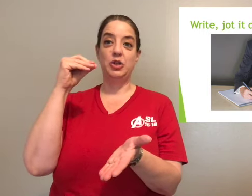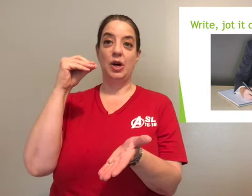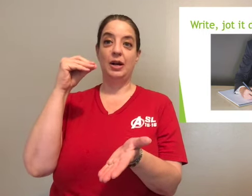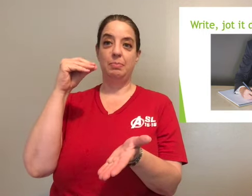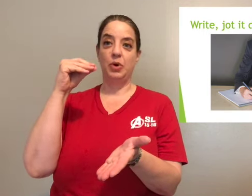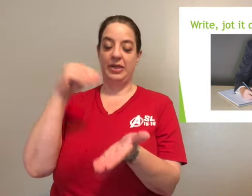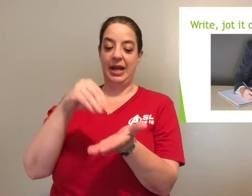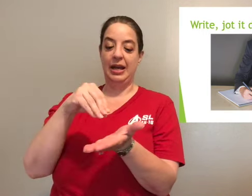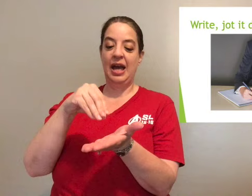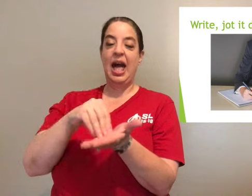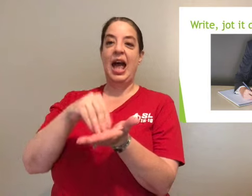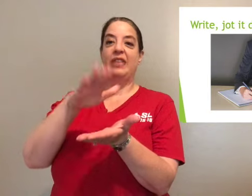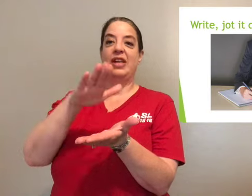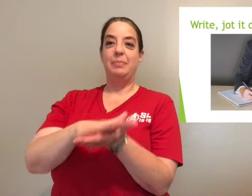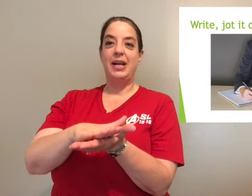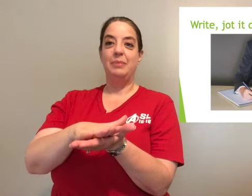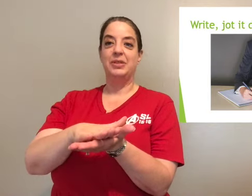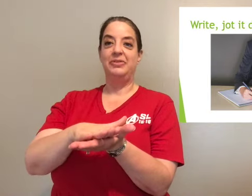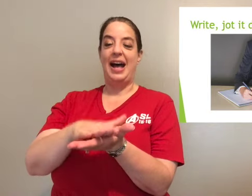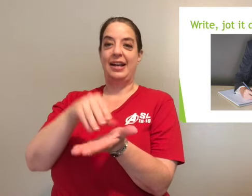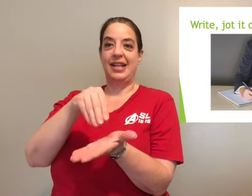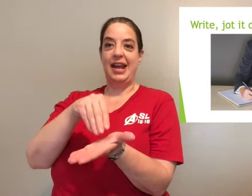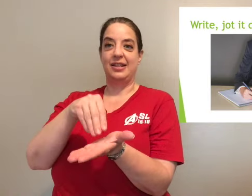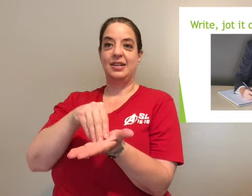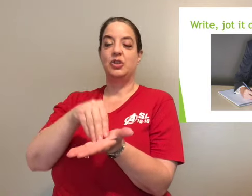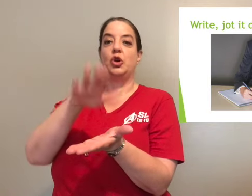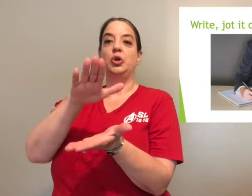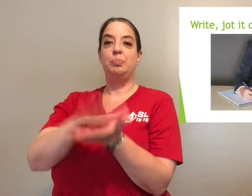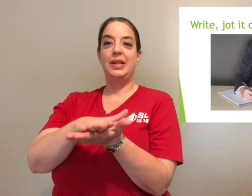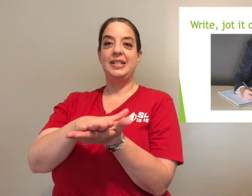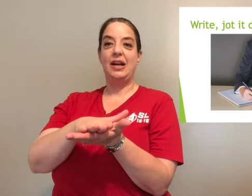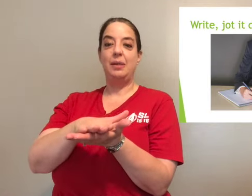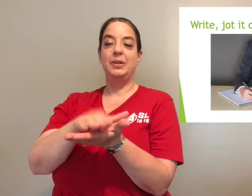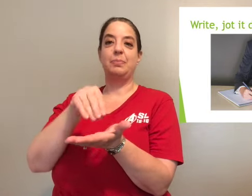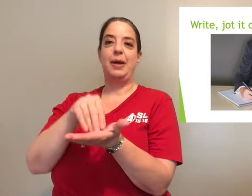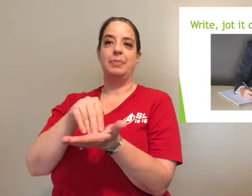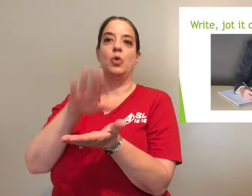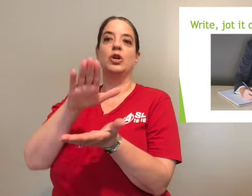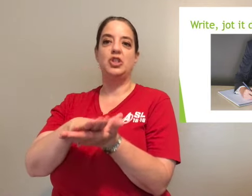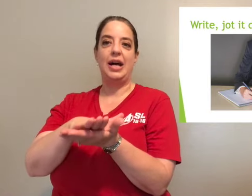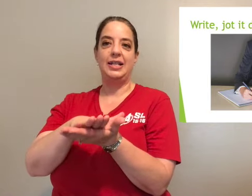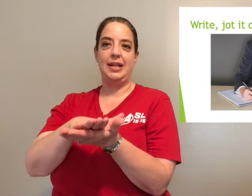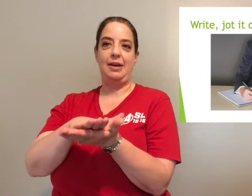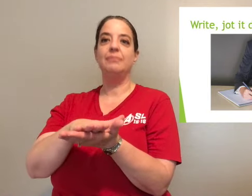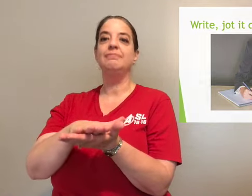truck, poor thing. And then it becomes a flat hand. So you put it down on a piece of paper or jot it down.